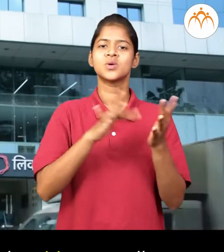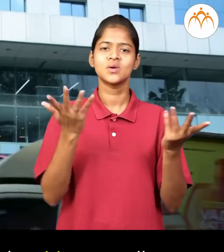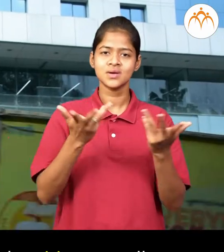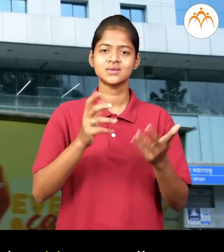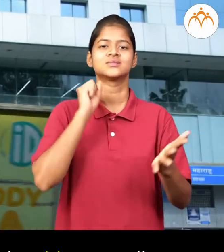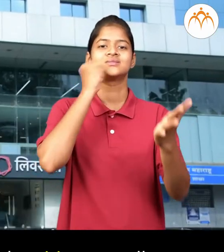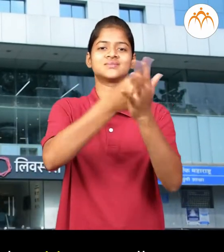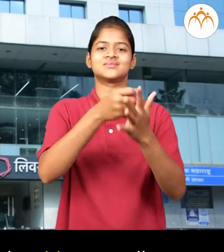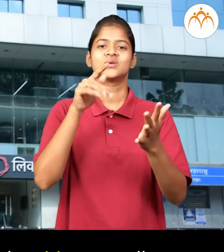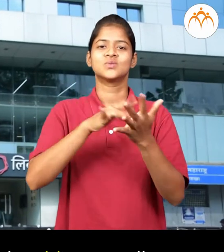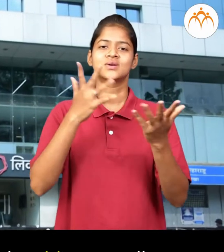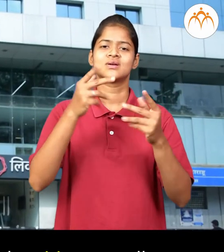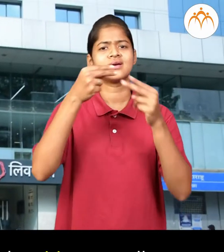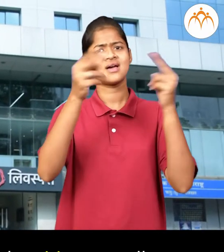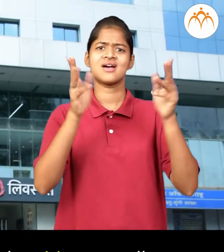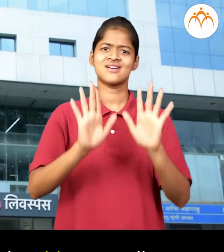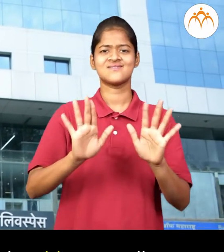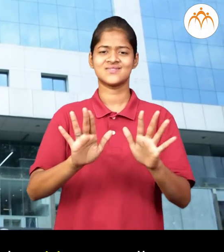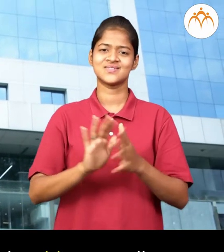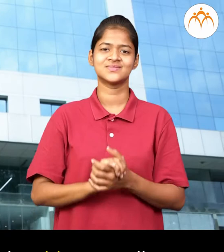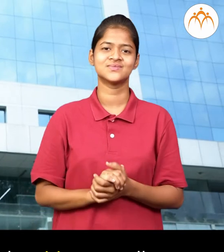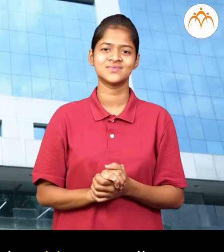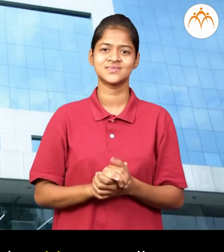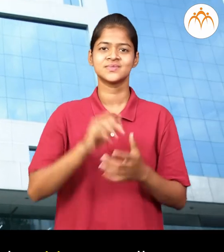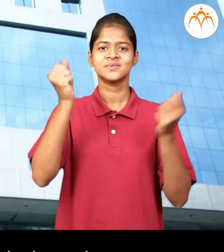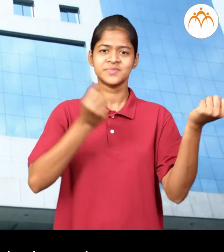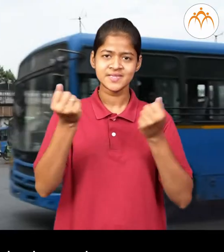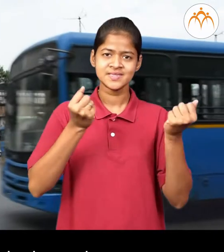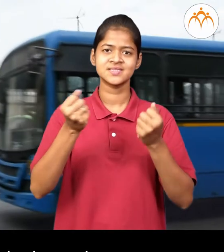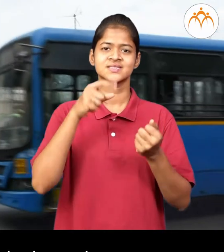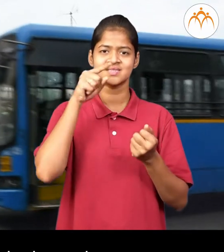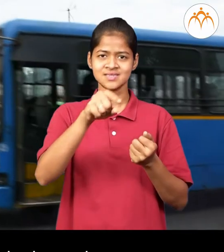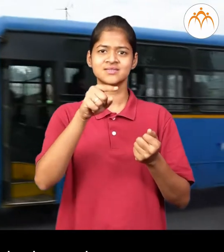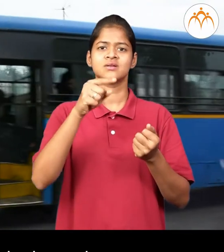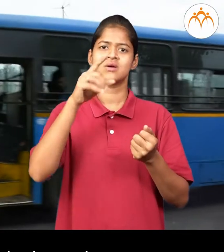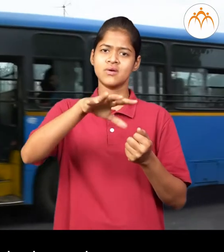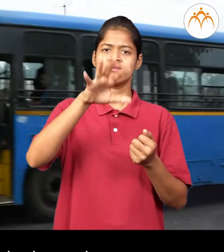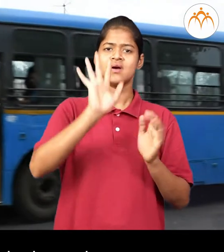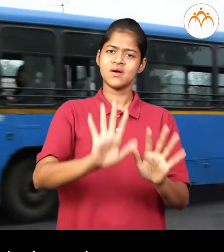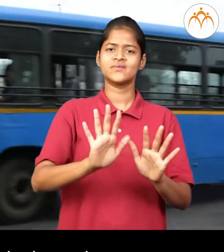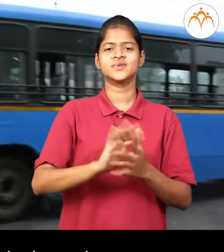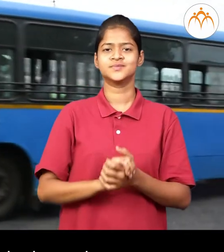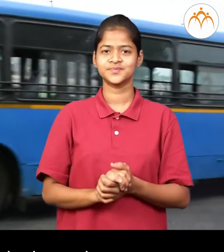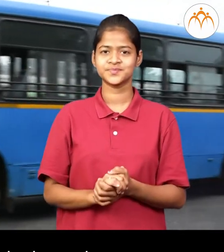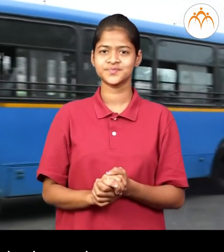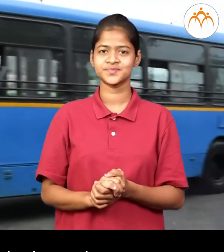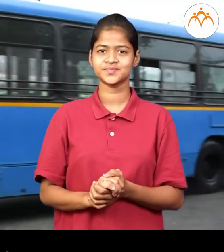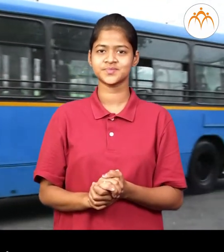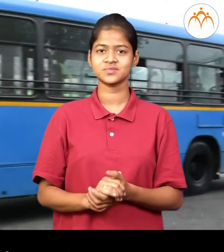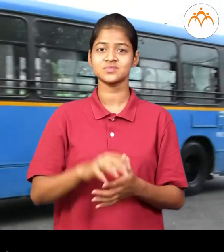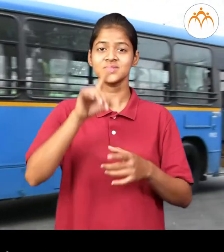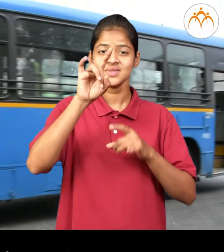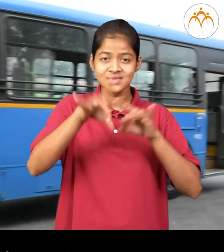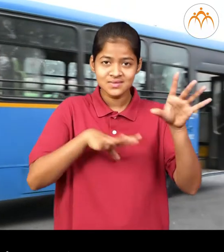There are such buses in the cities as well. Where they come from and where they go to